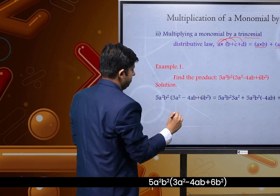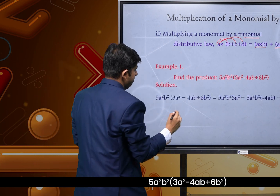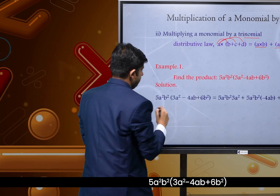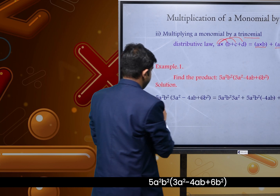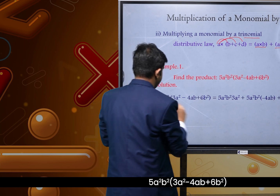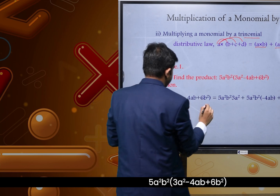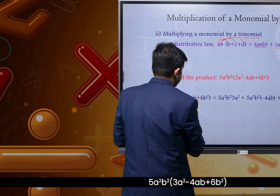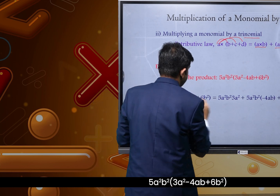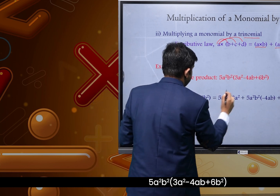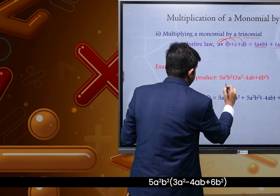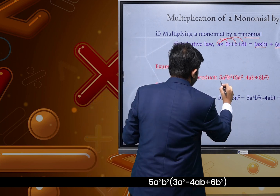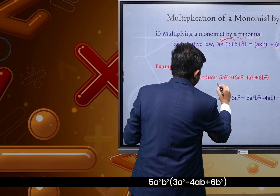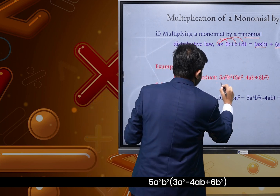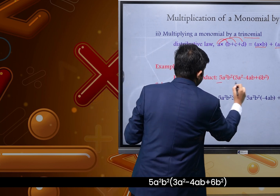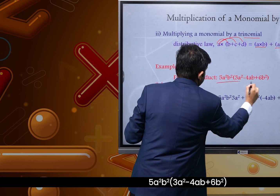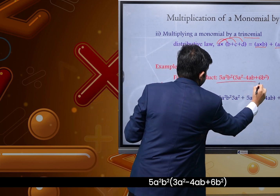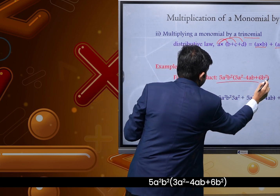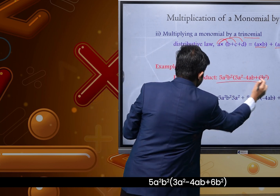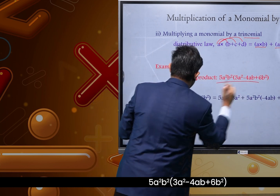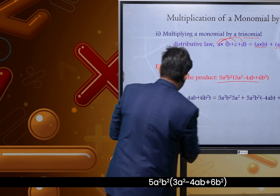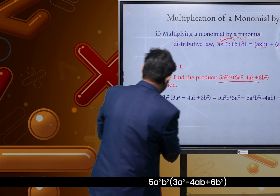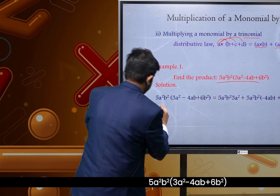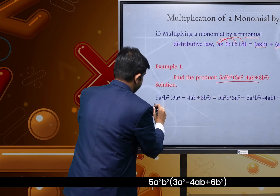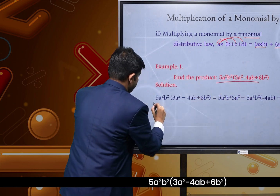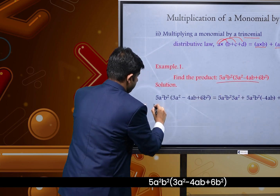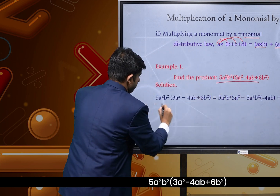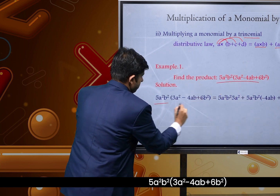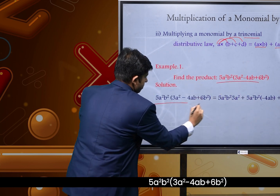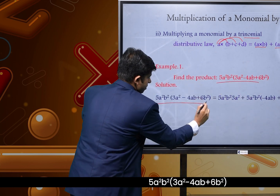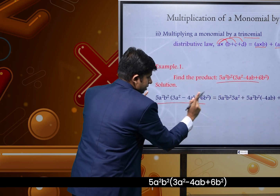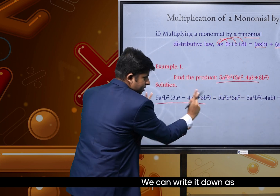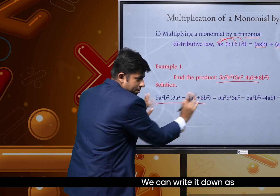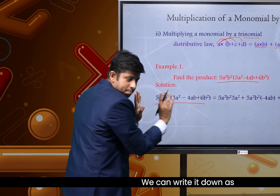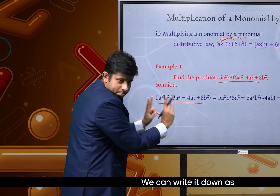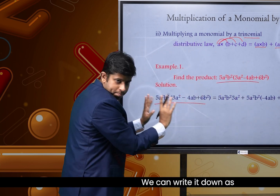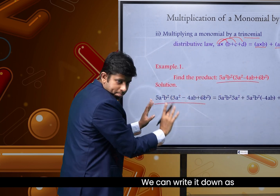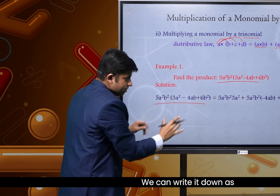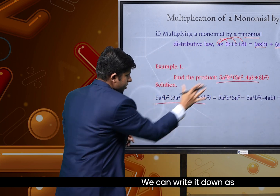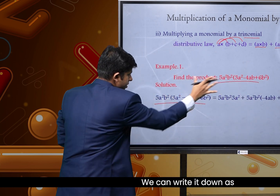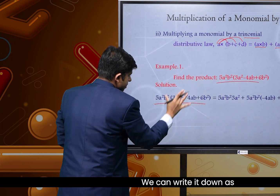5a square b square of 3a square minus 4ab plus 6b square, we can write it down as